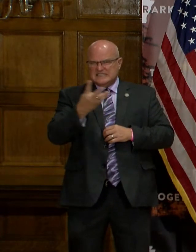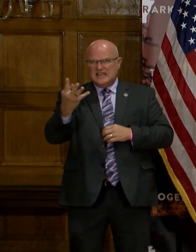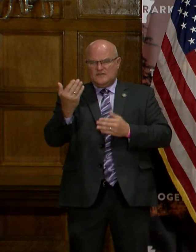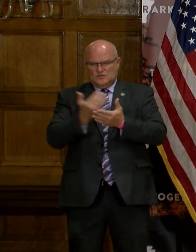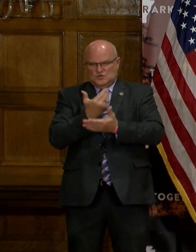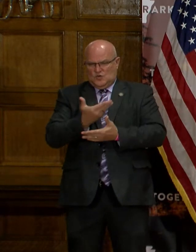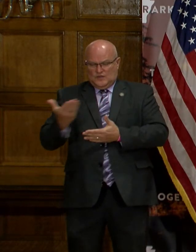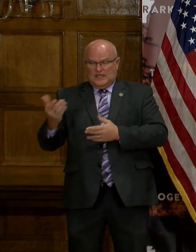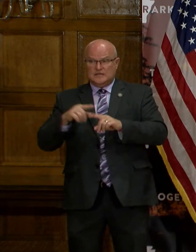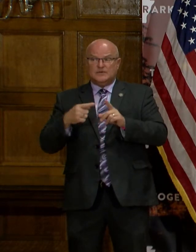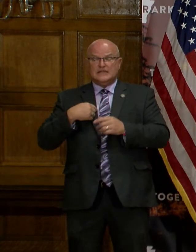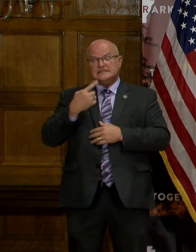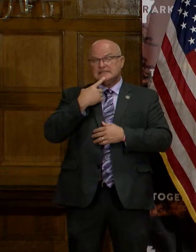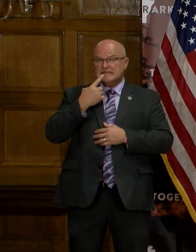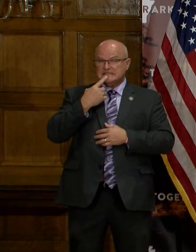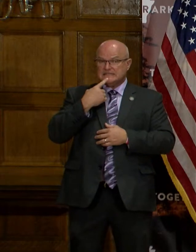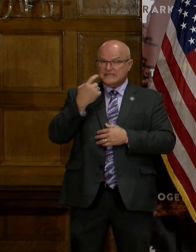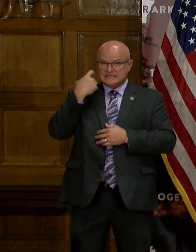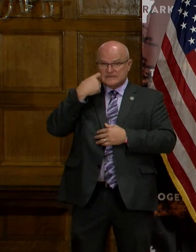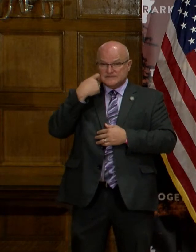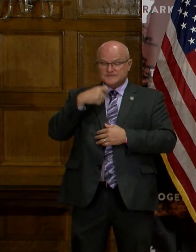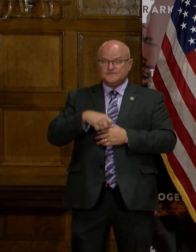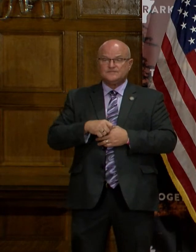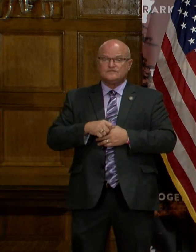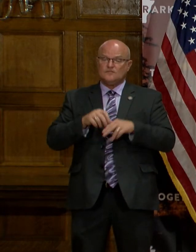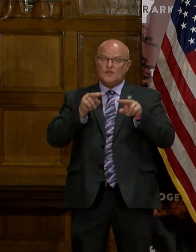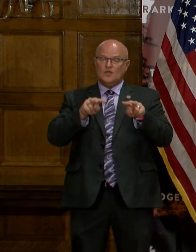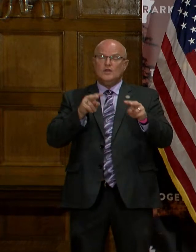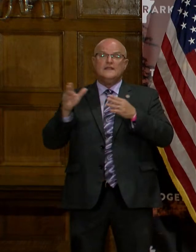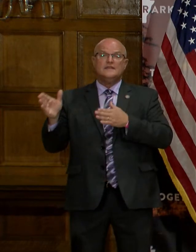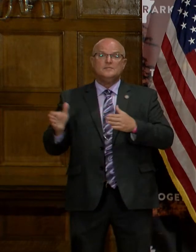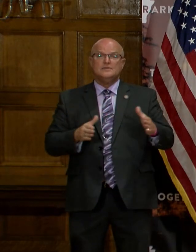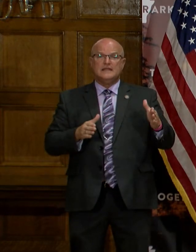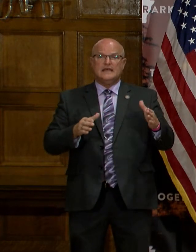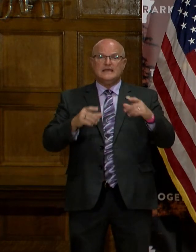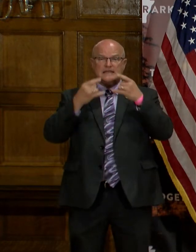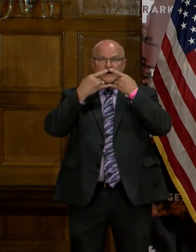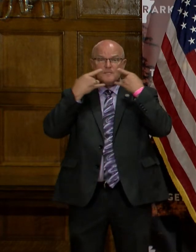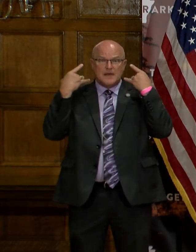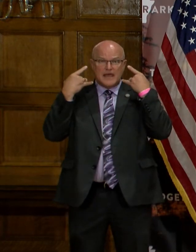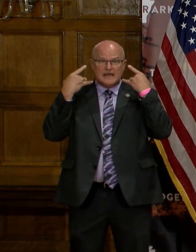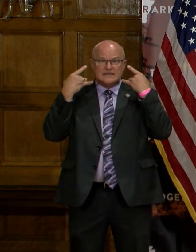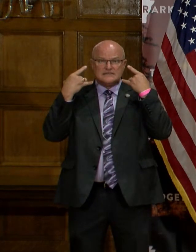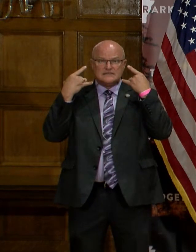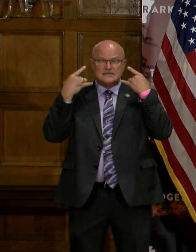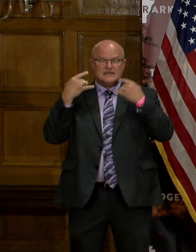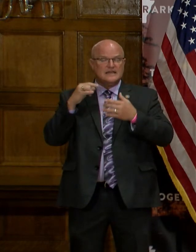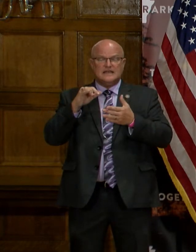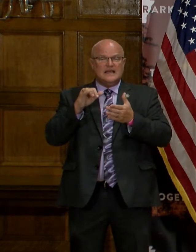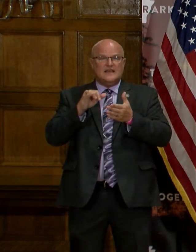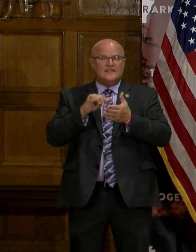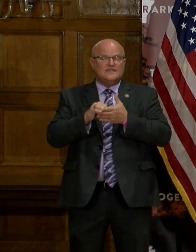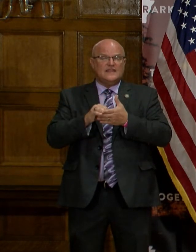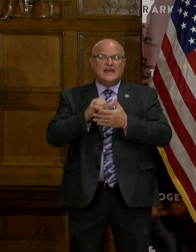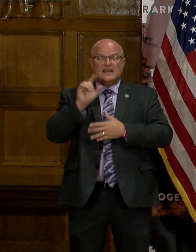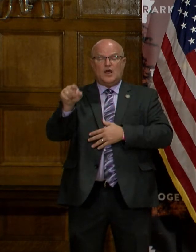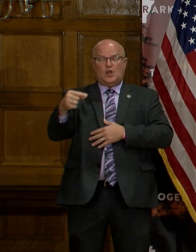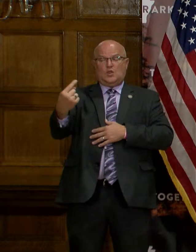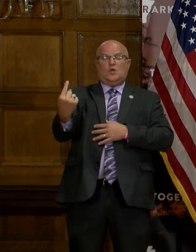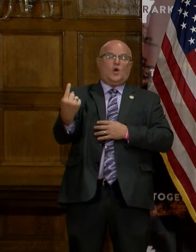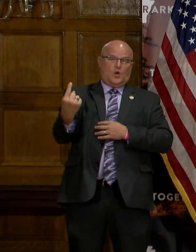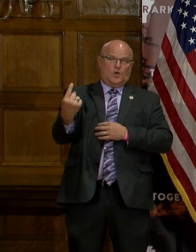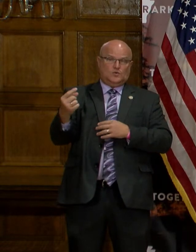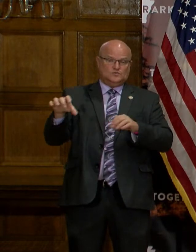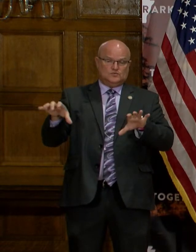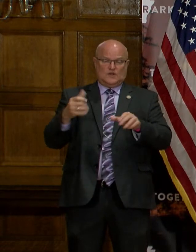elements there, but as I said, if you look at the strategy of mask, that's not going to alone